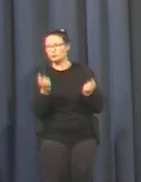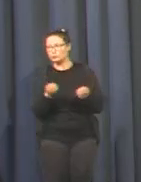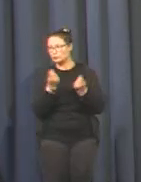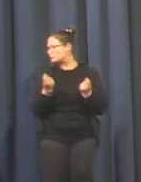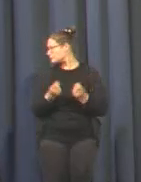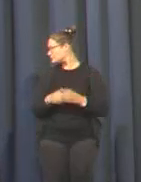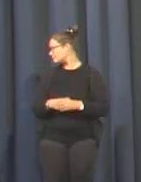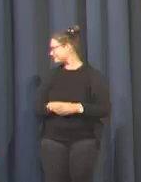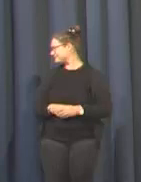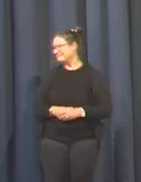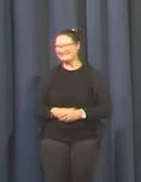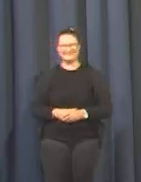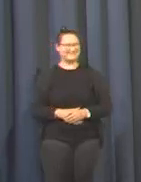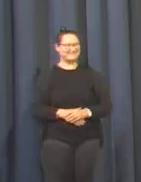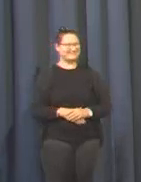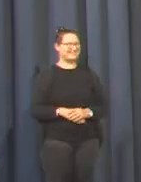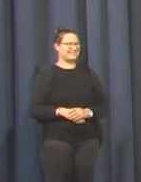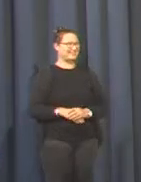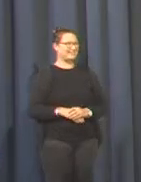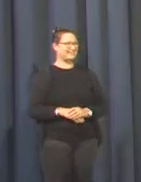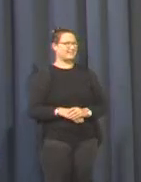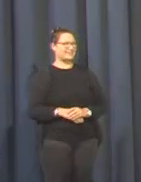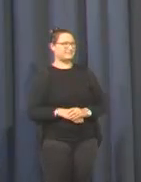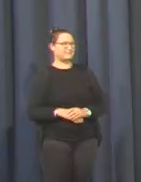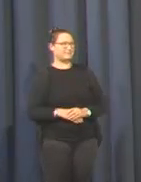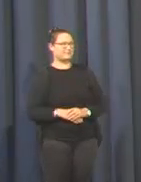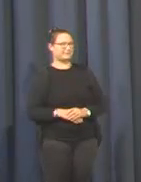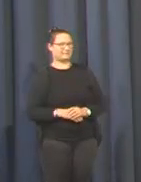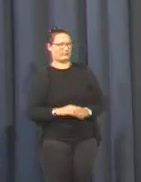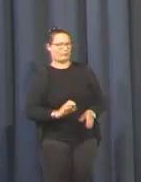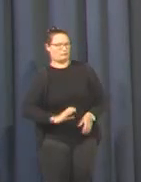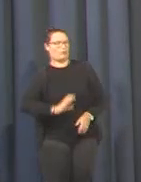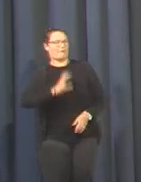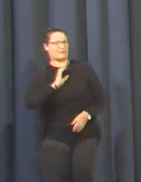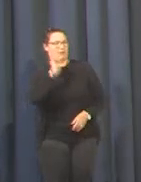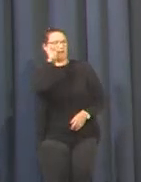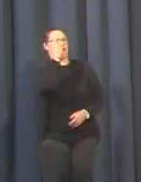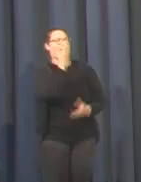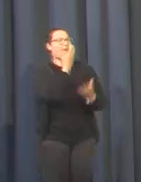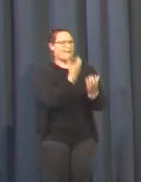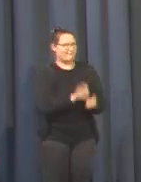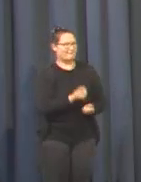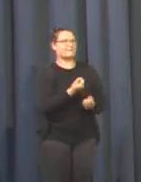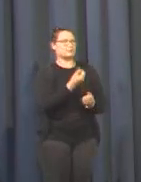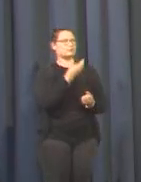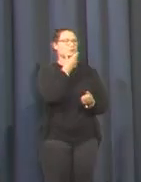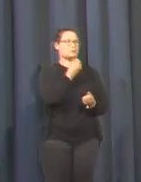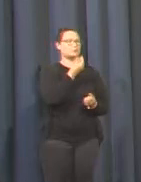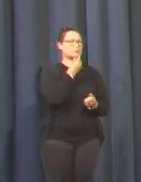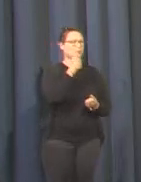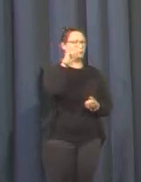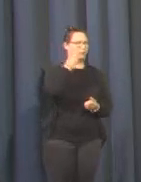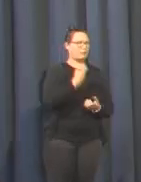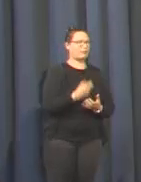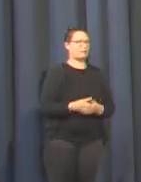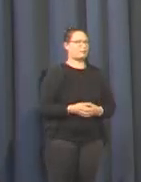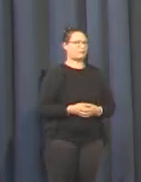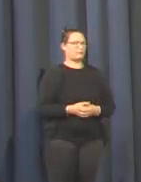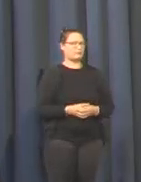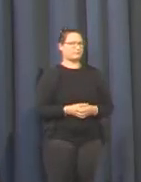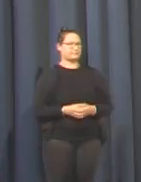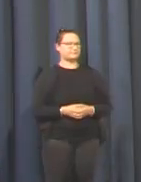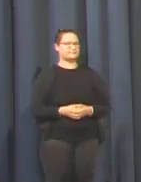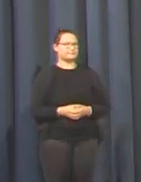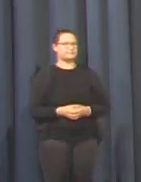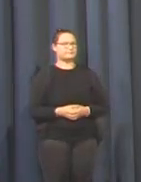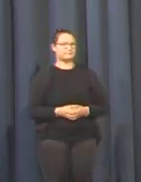few weeks, and then gain that confidence and understanding by testing alongside it for a period of time, and then we'll use that